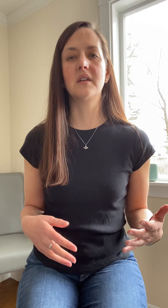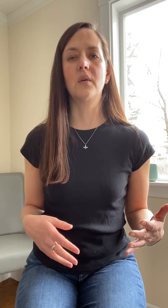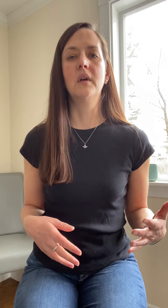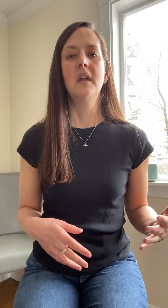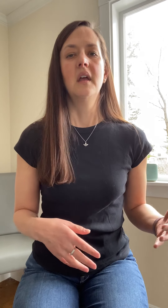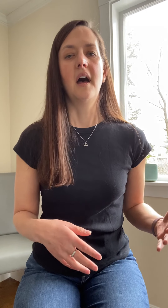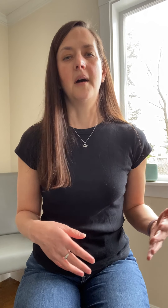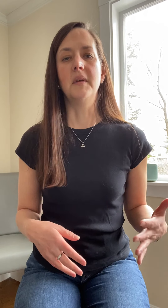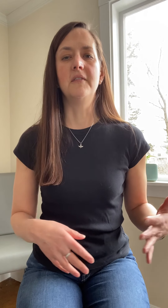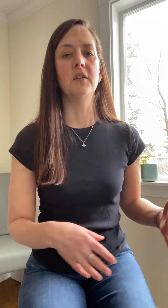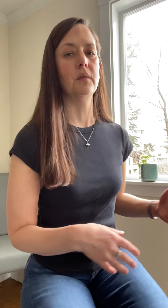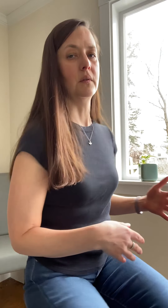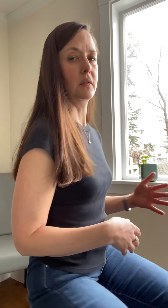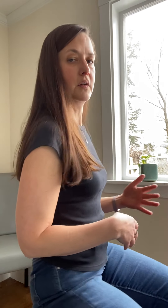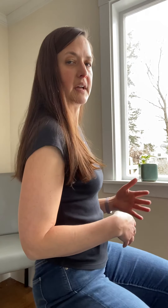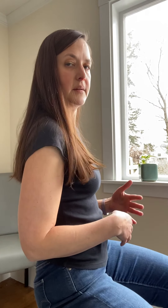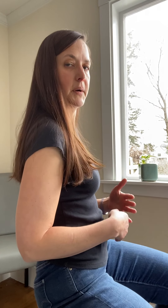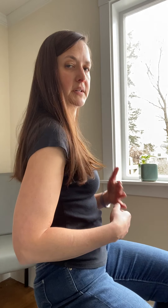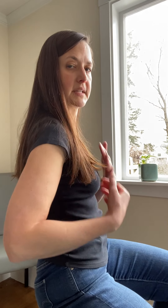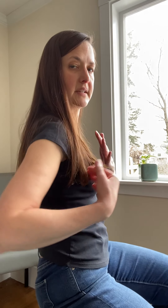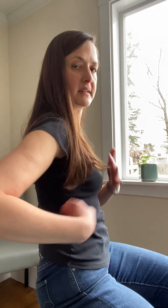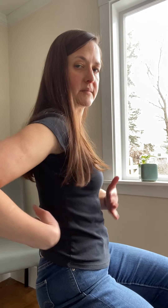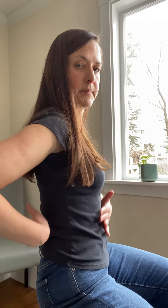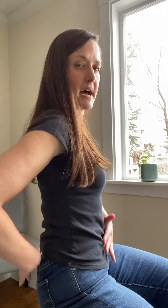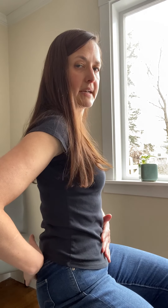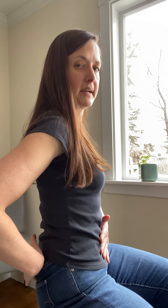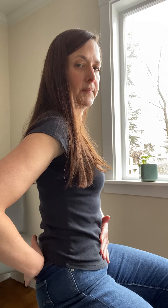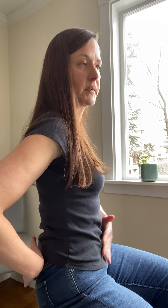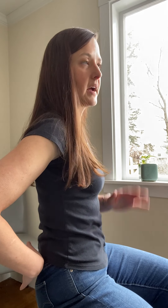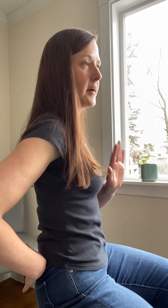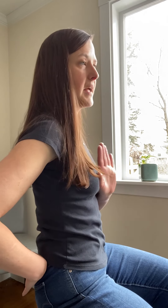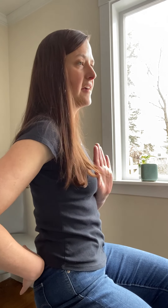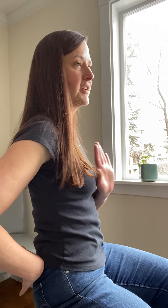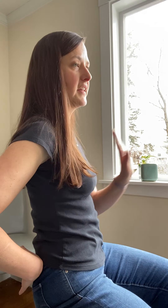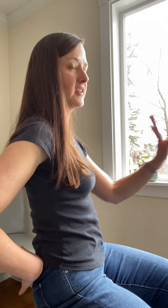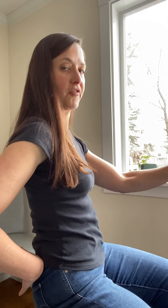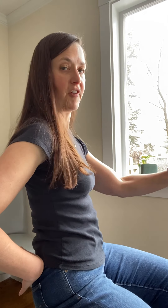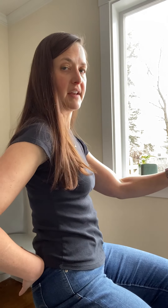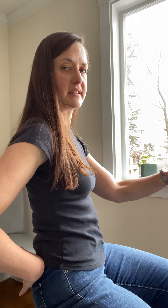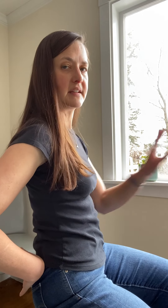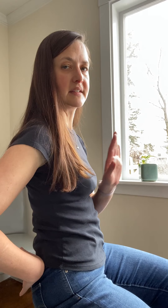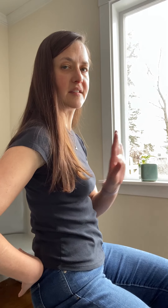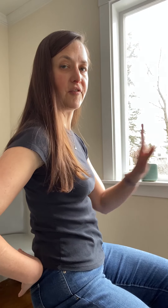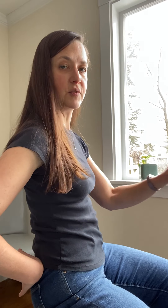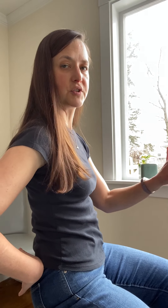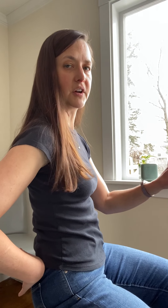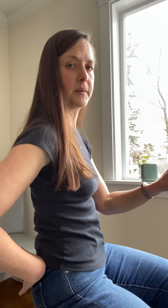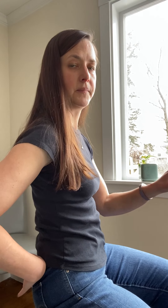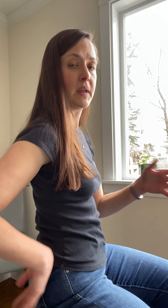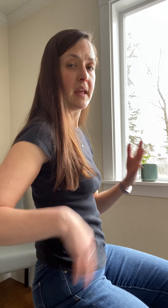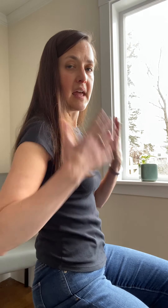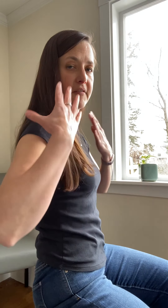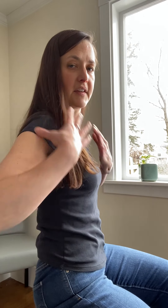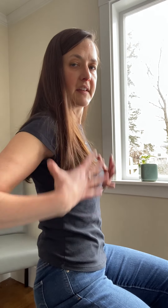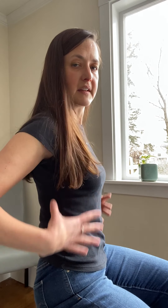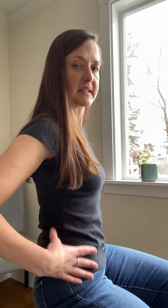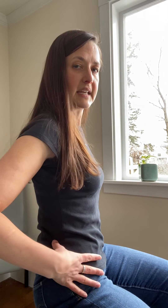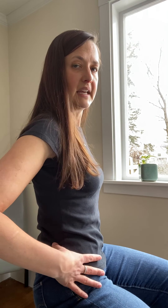So if you look at a person's body, everything in front is the future, everything that is